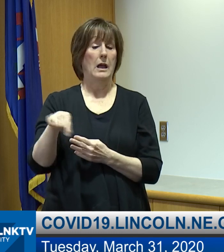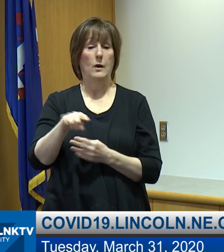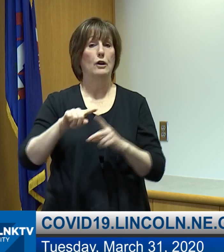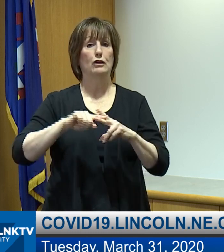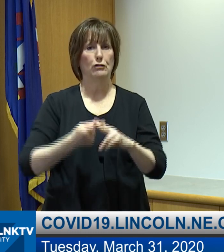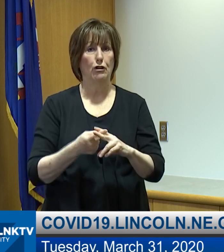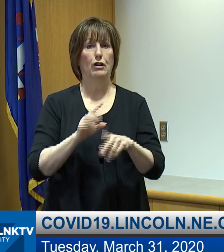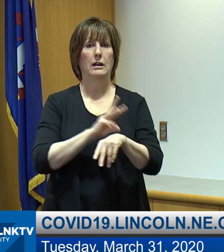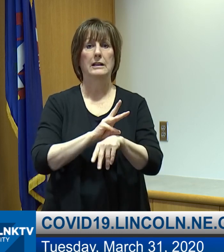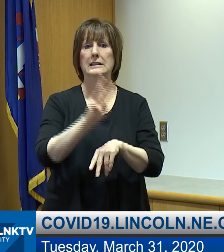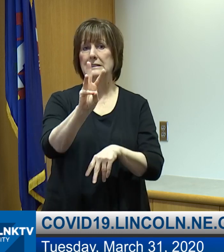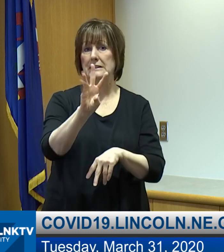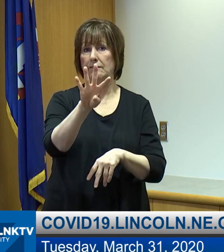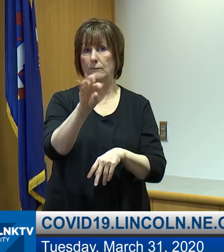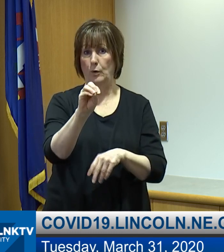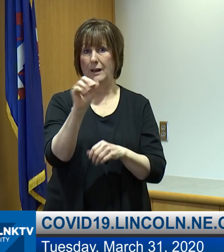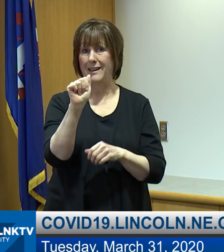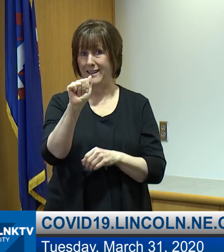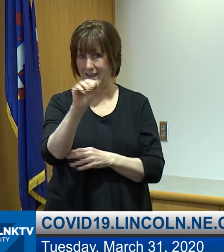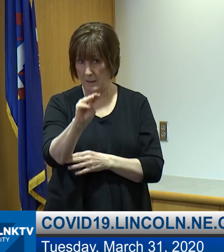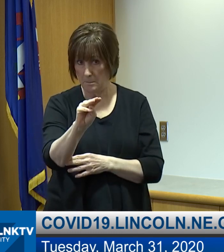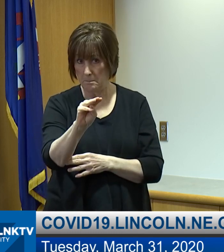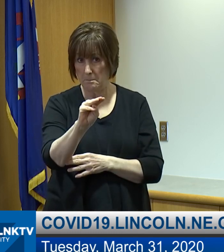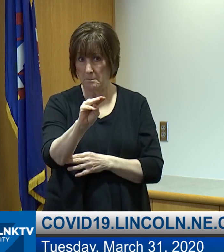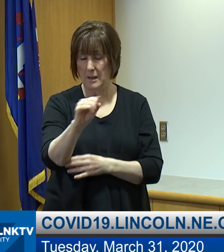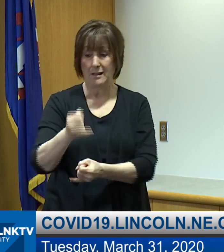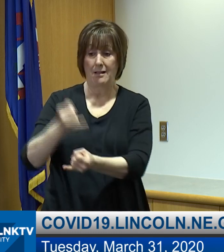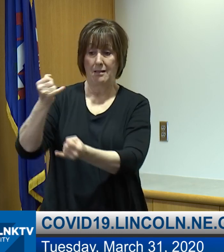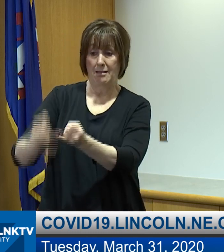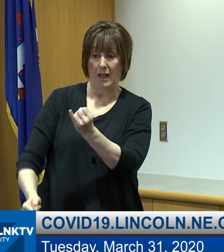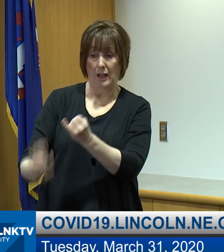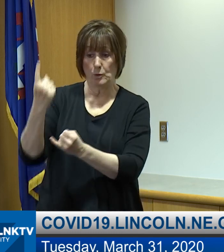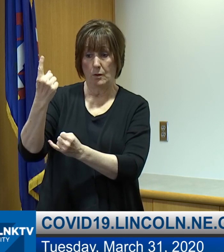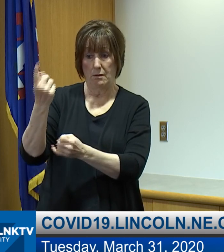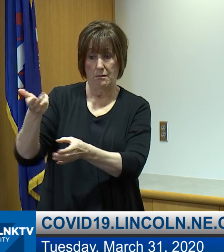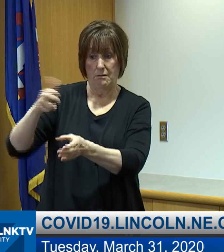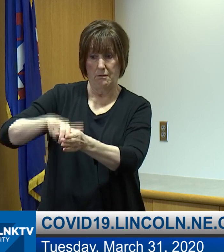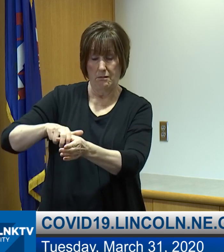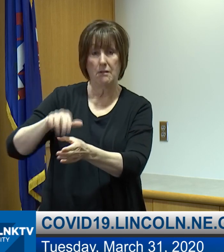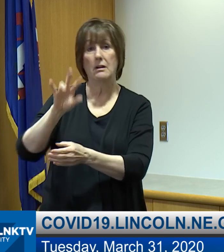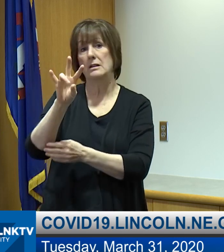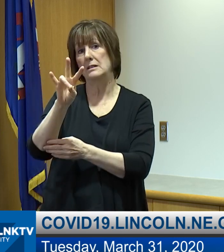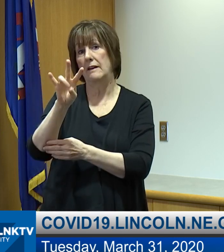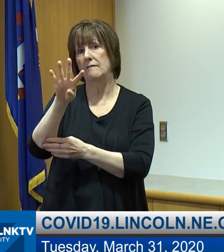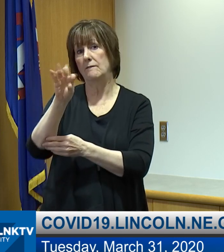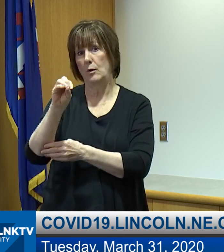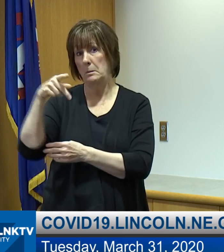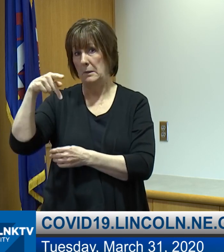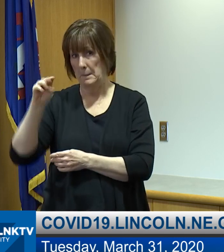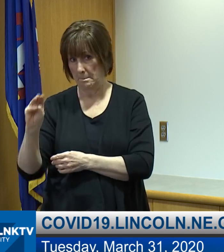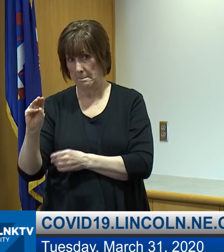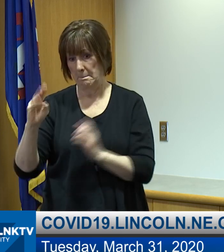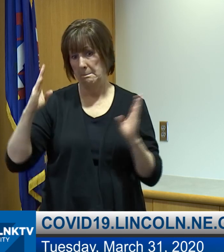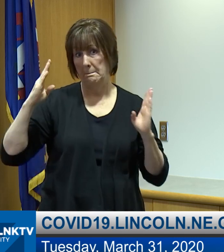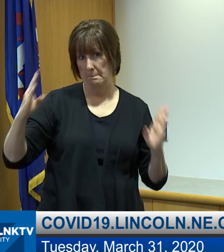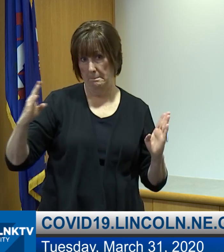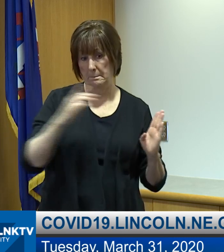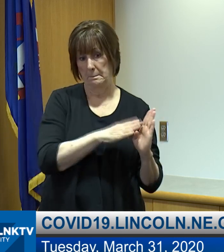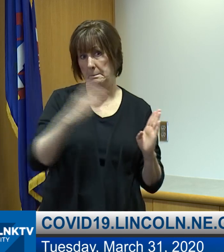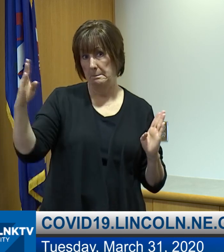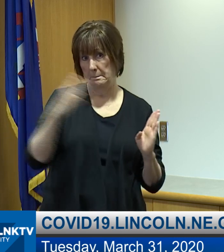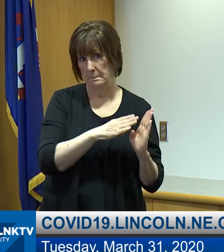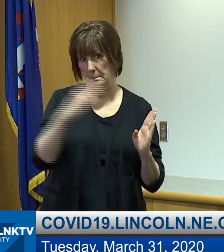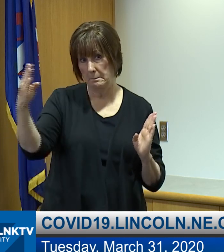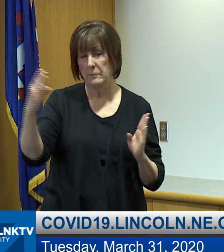at 6:40 a.m. and run with the last route at approximately 7:40 p.m., which